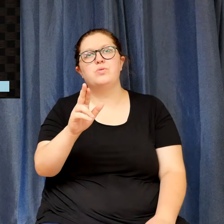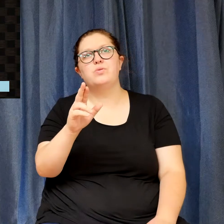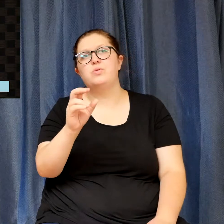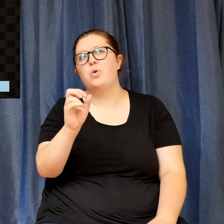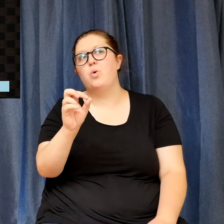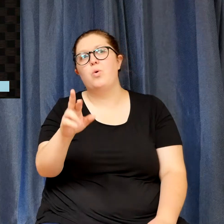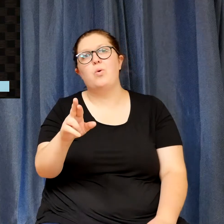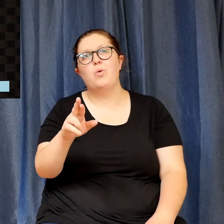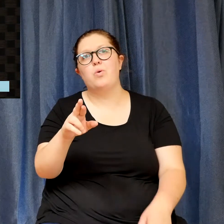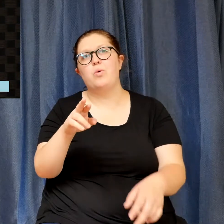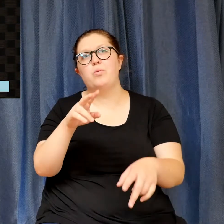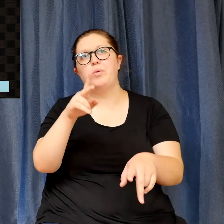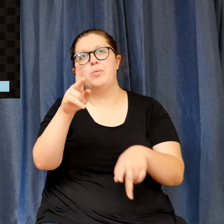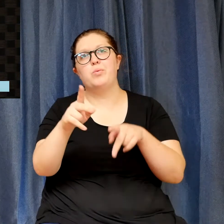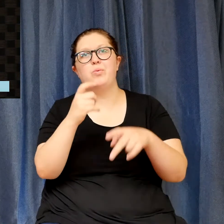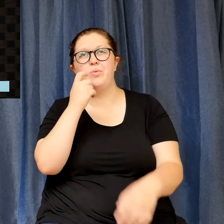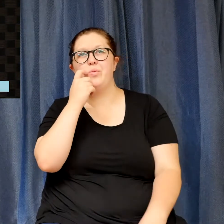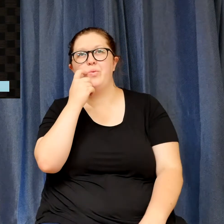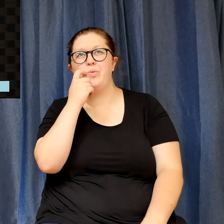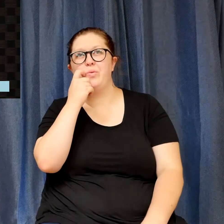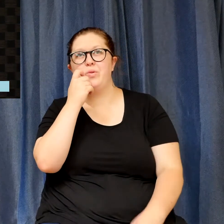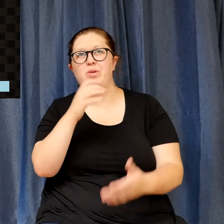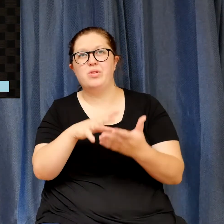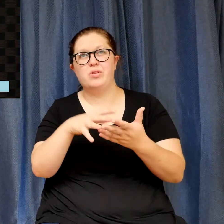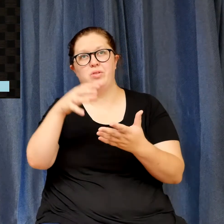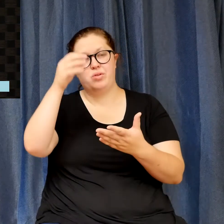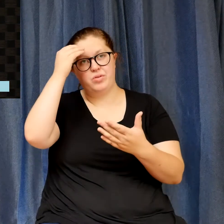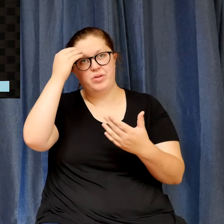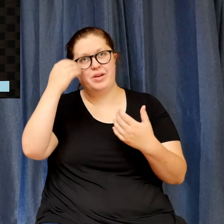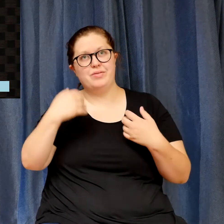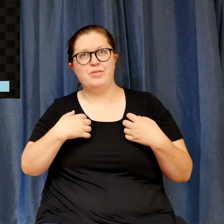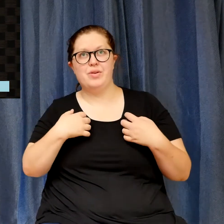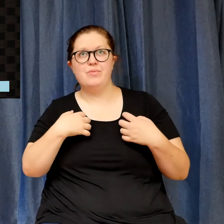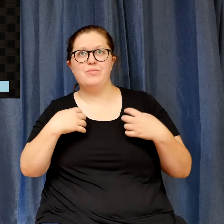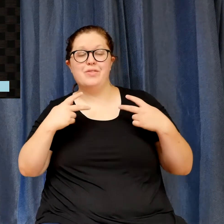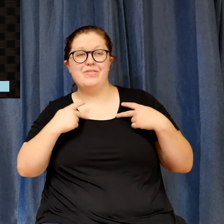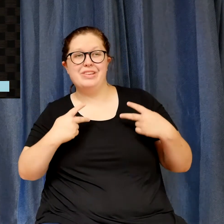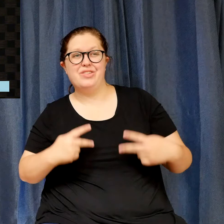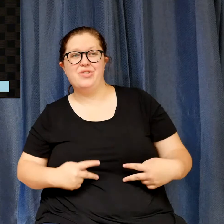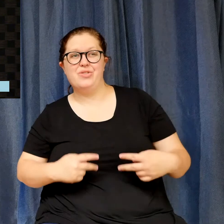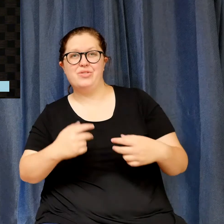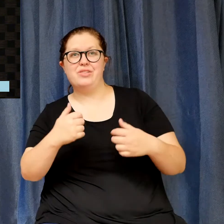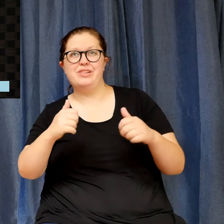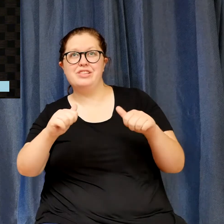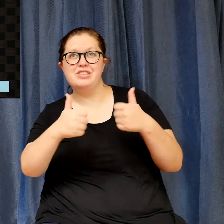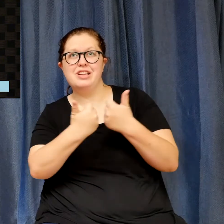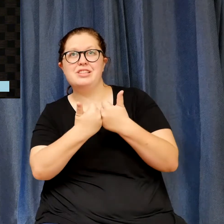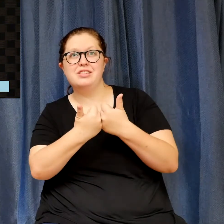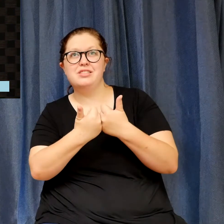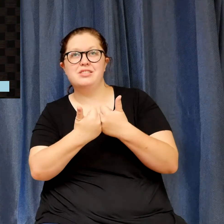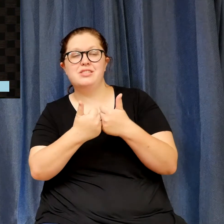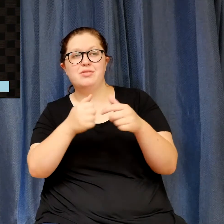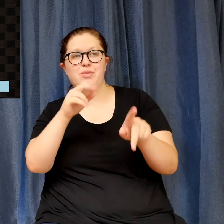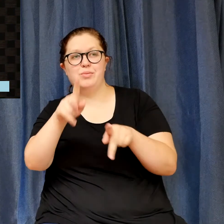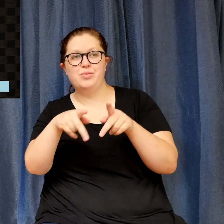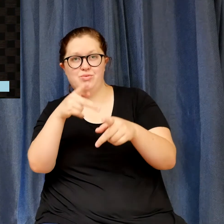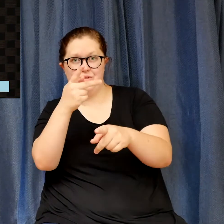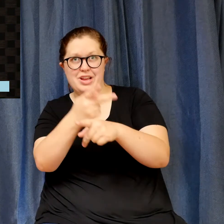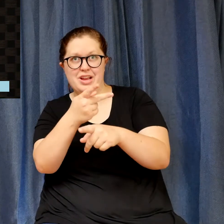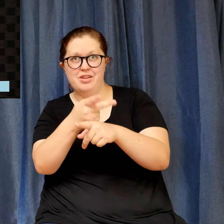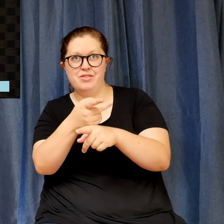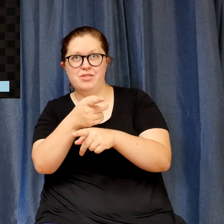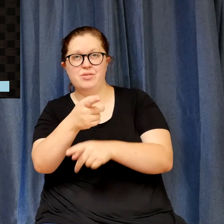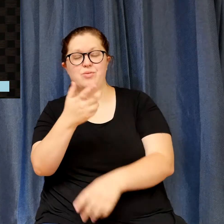you who just heard maybe that you have some physical challenge, your caregivers are